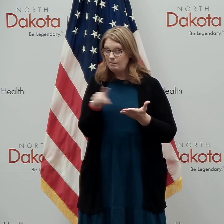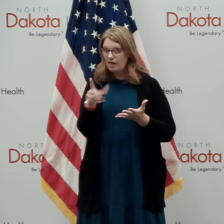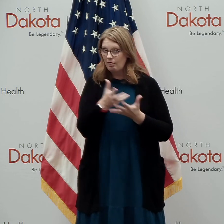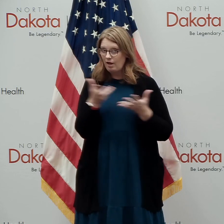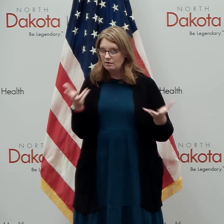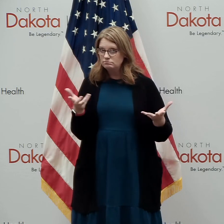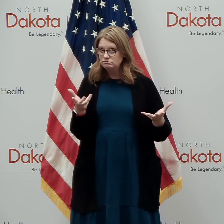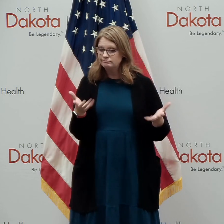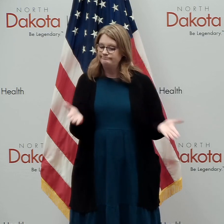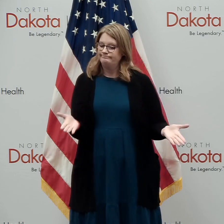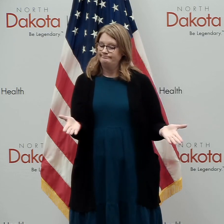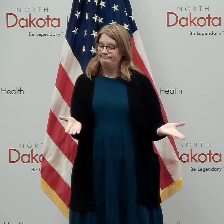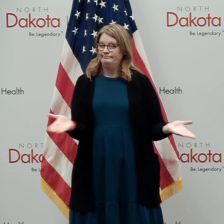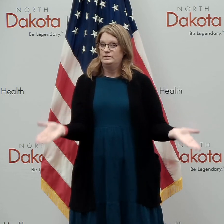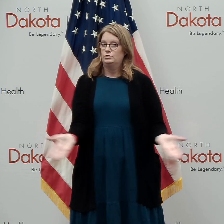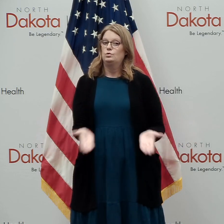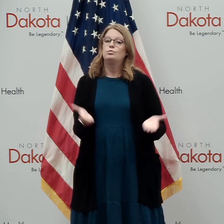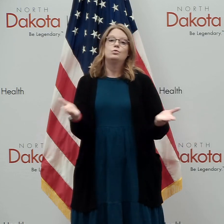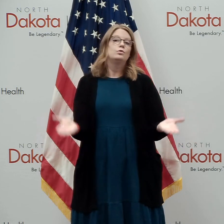to